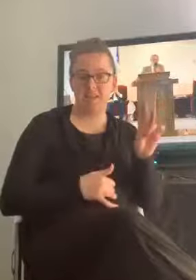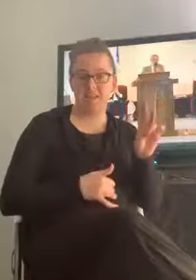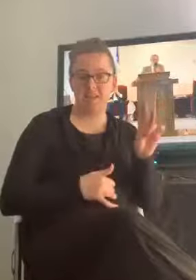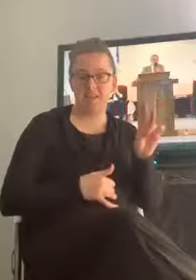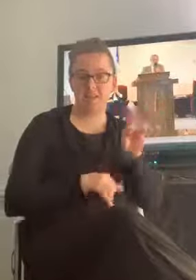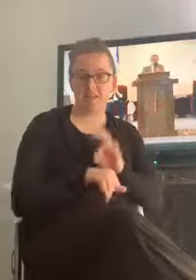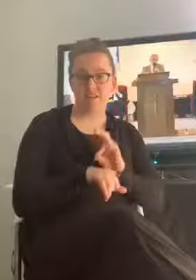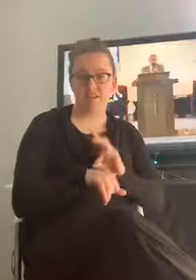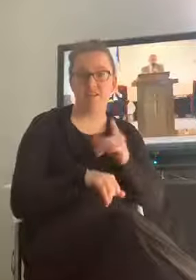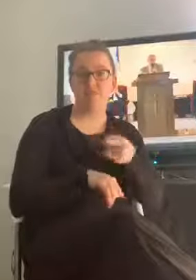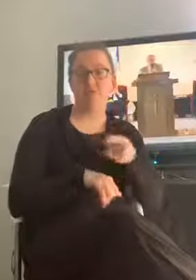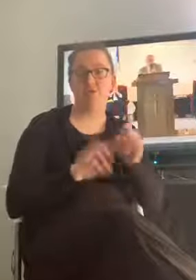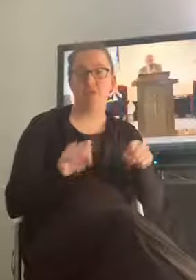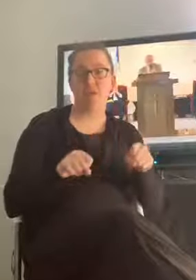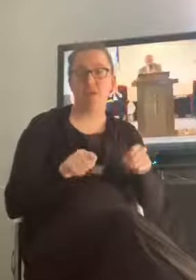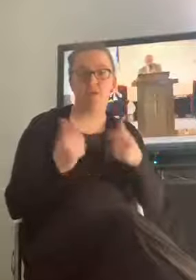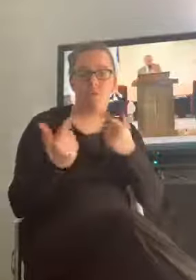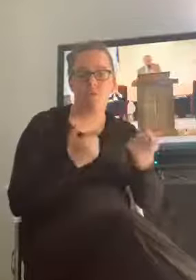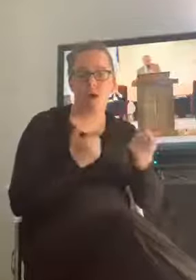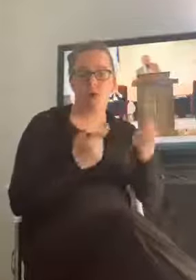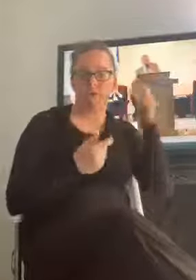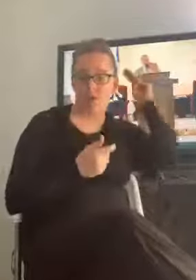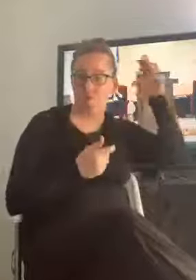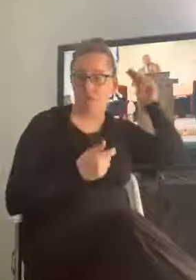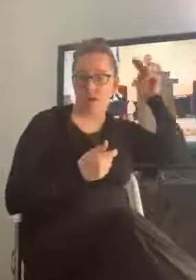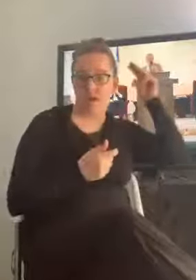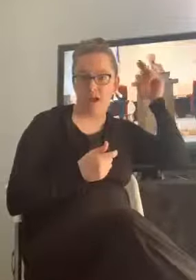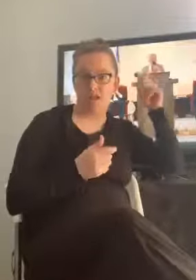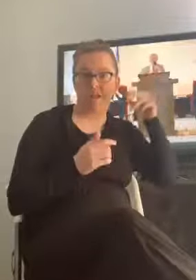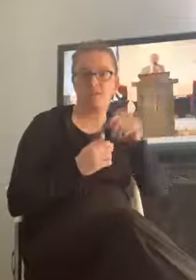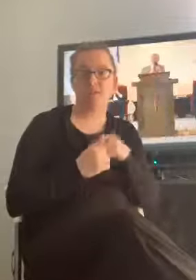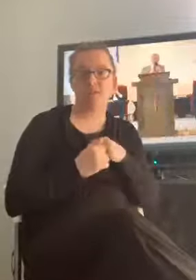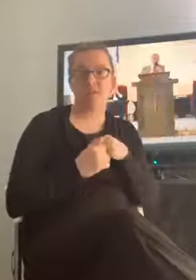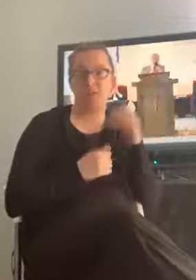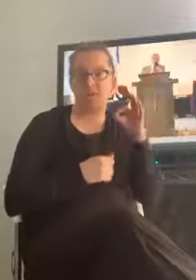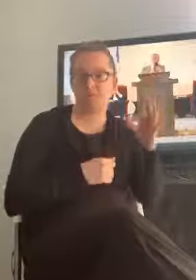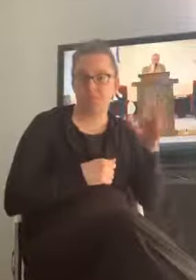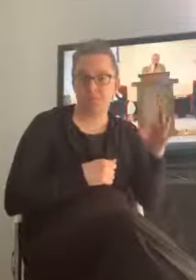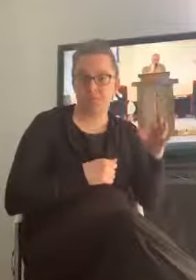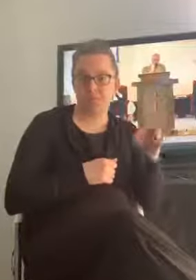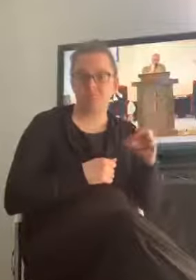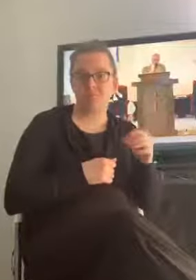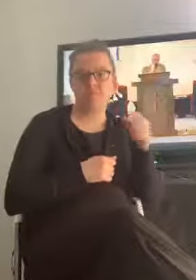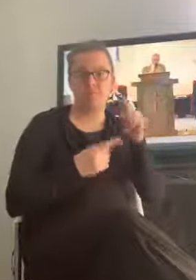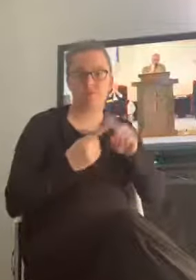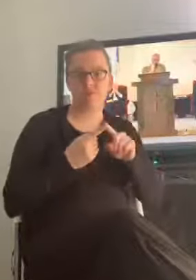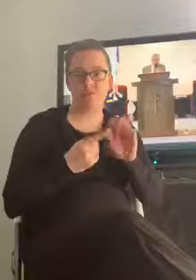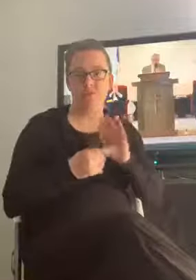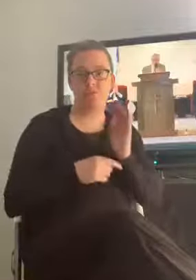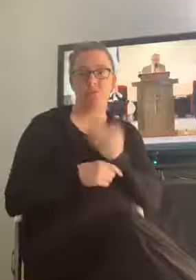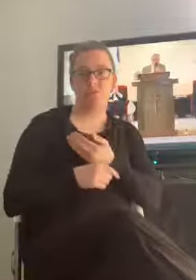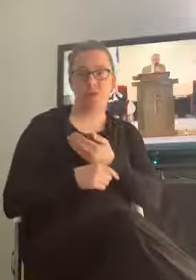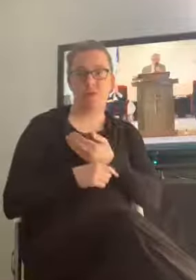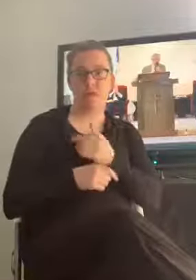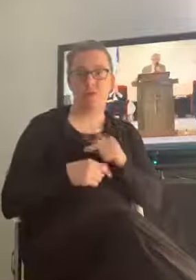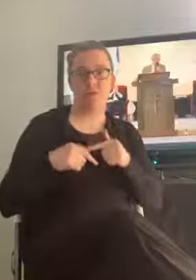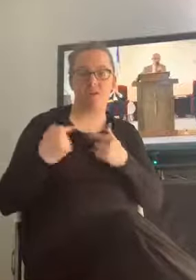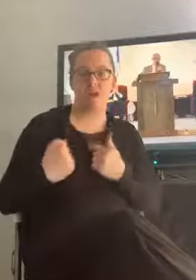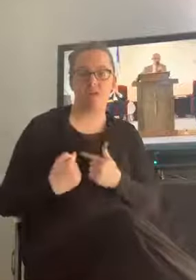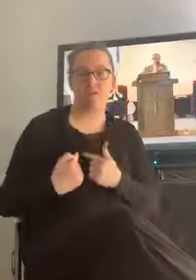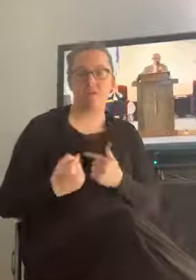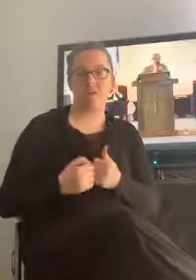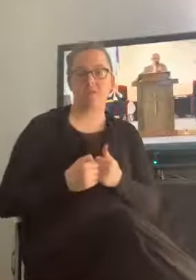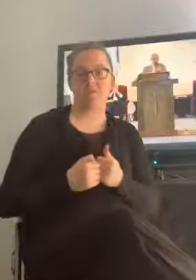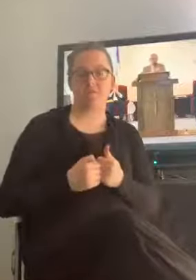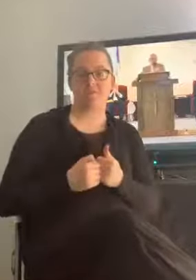in. Brother Mike Klein will be ministering to our hearts through the duration